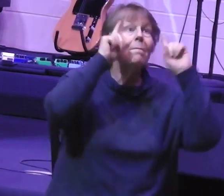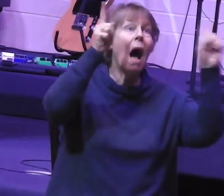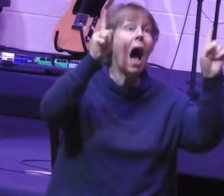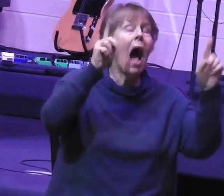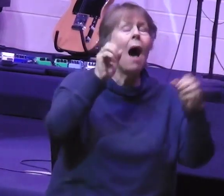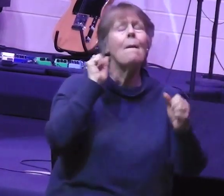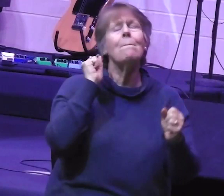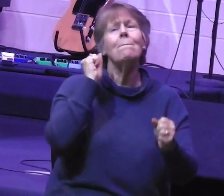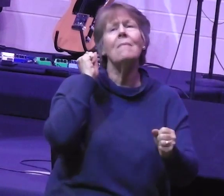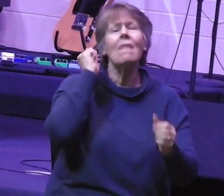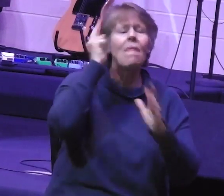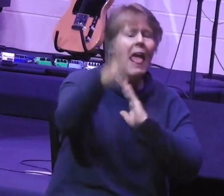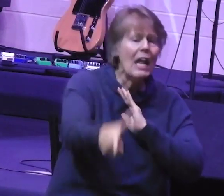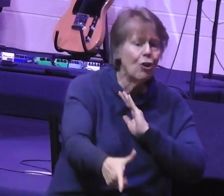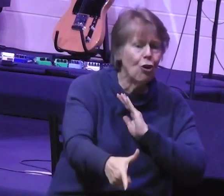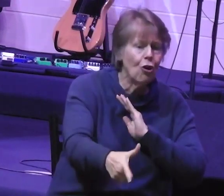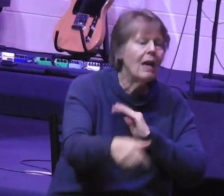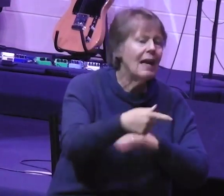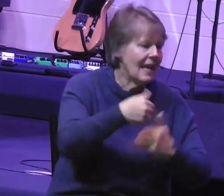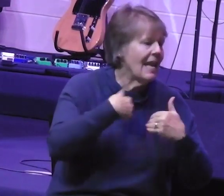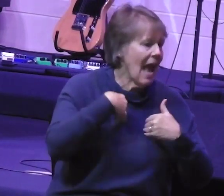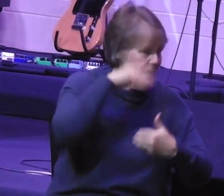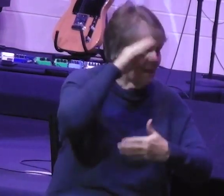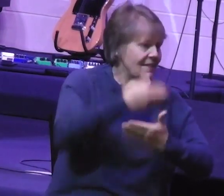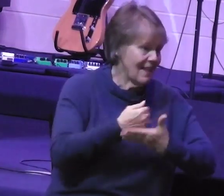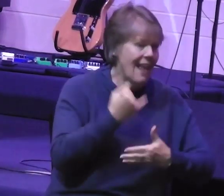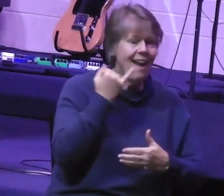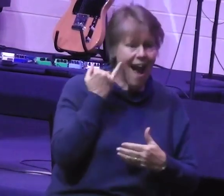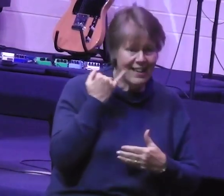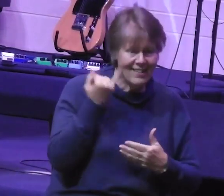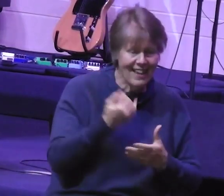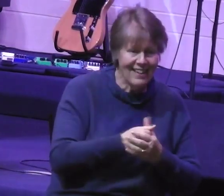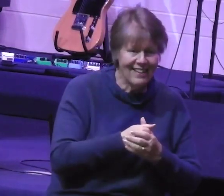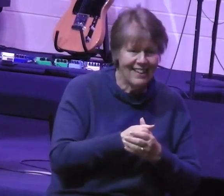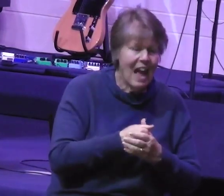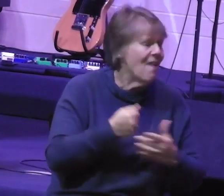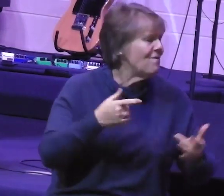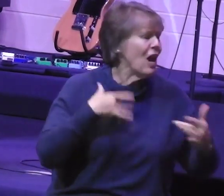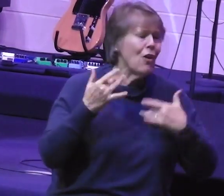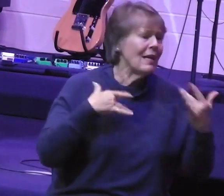like, God's going to make good on his promise. Abraham had a kid. Yay, very exciting.